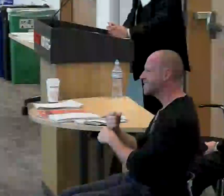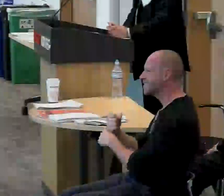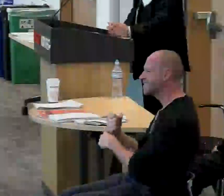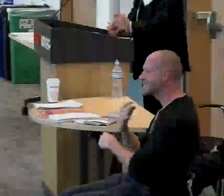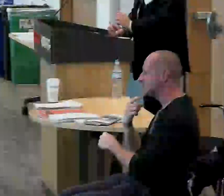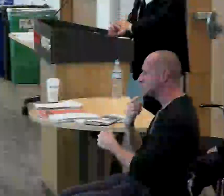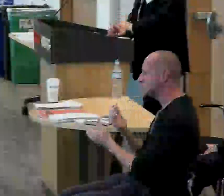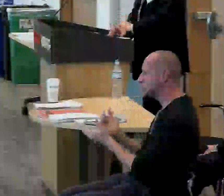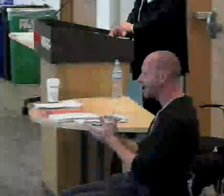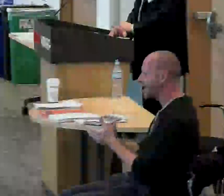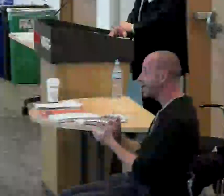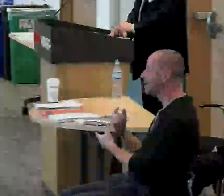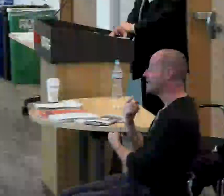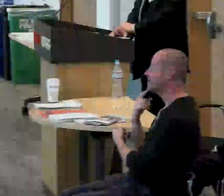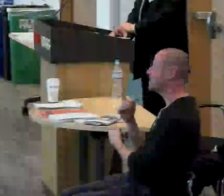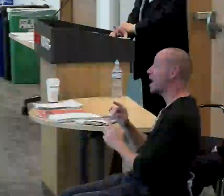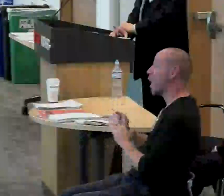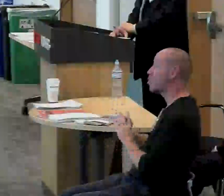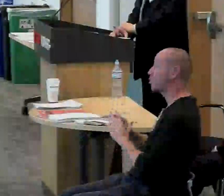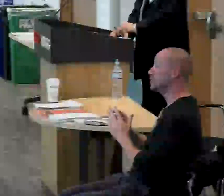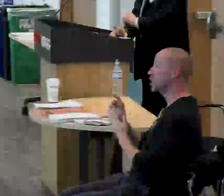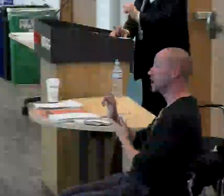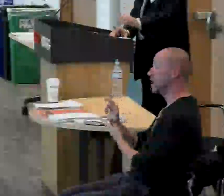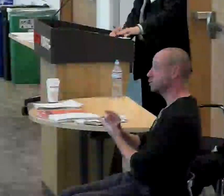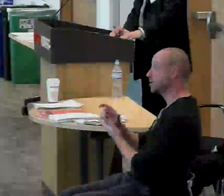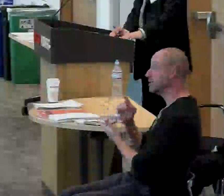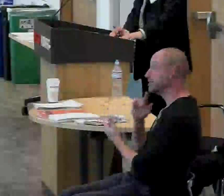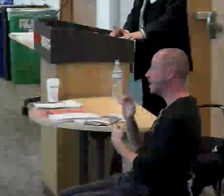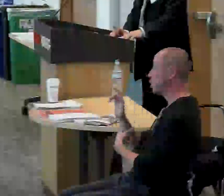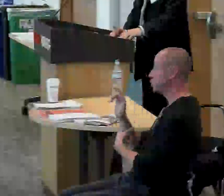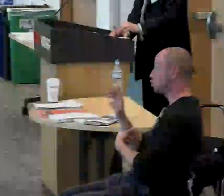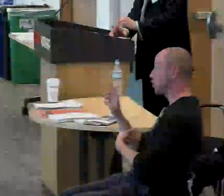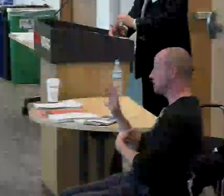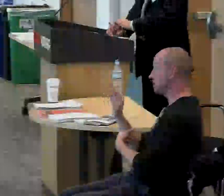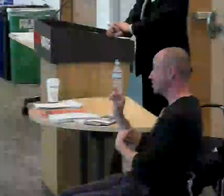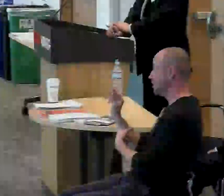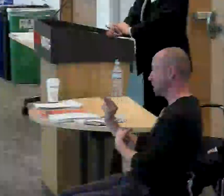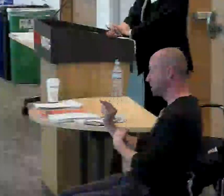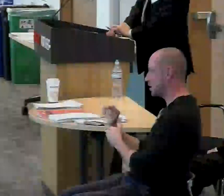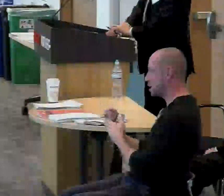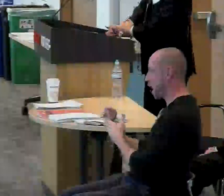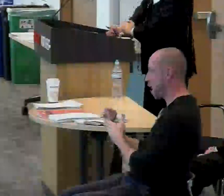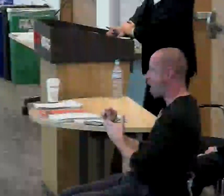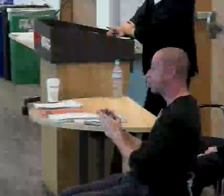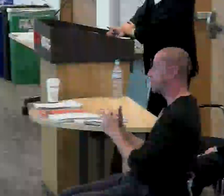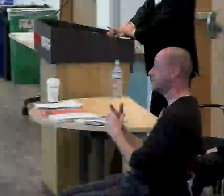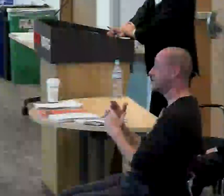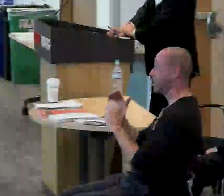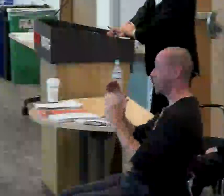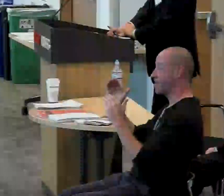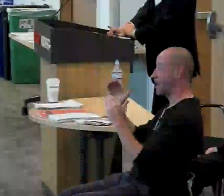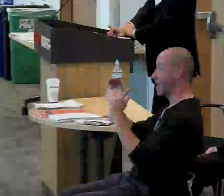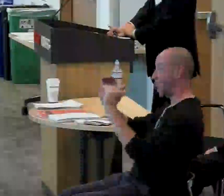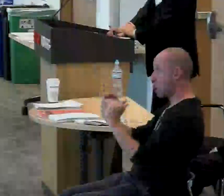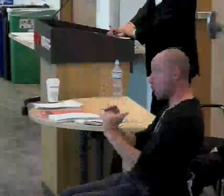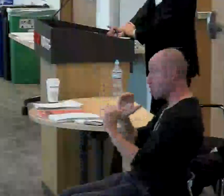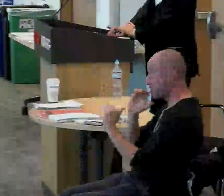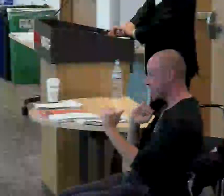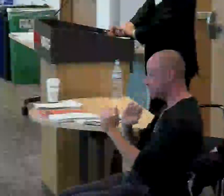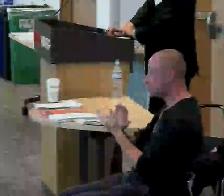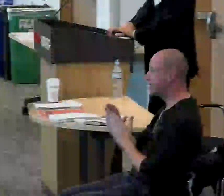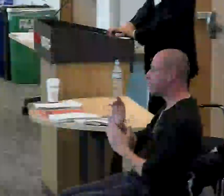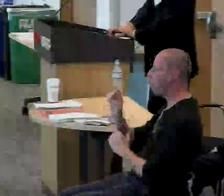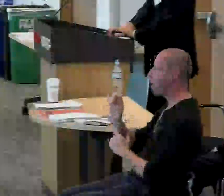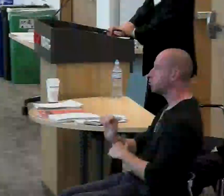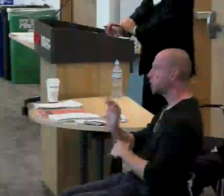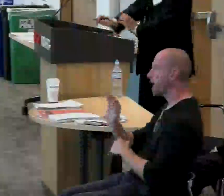So in the original legislation, it was like 26 billion down to 1.9. And, you know, I don't